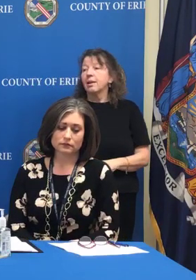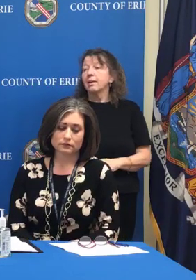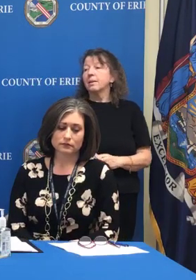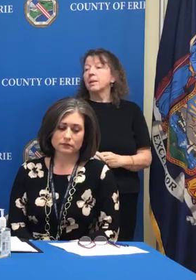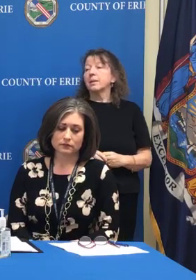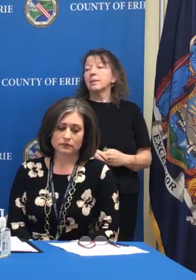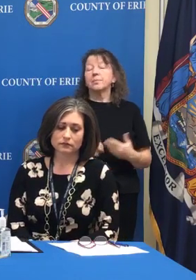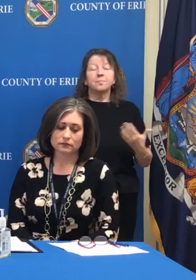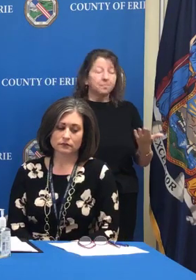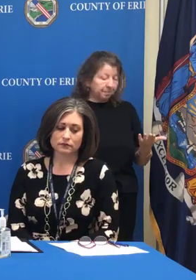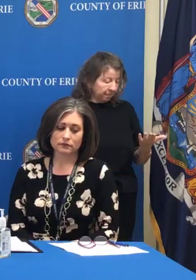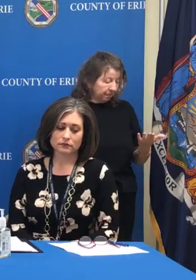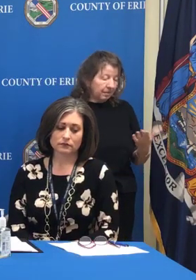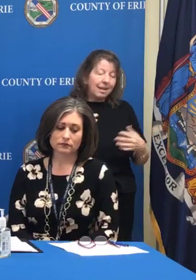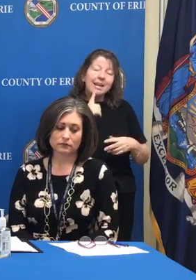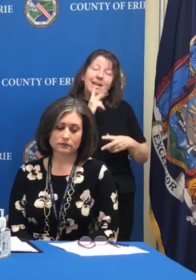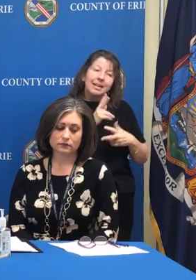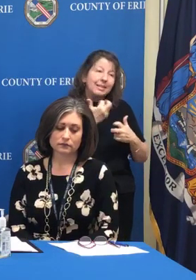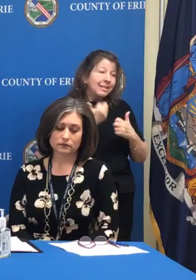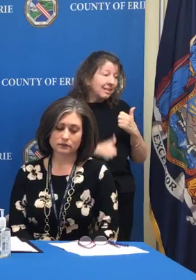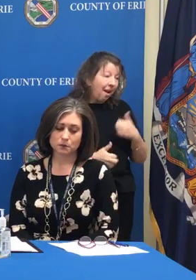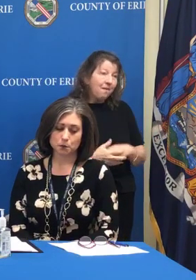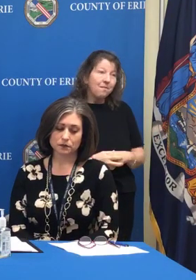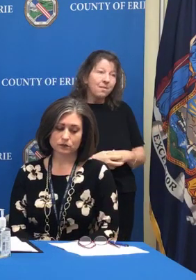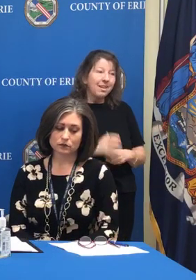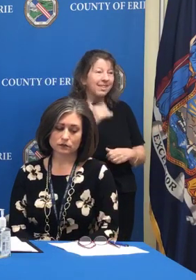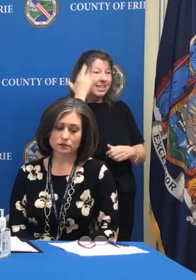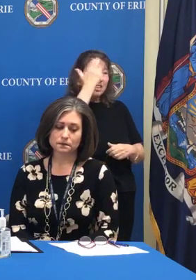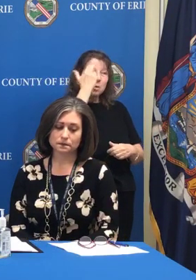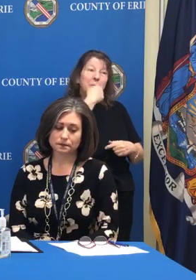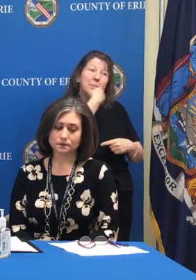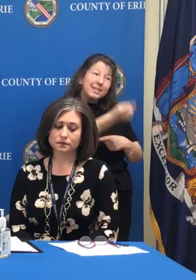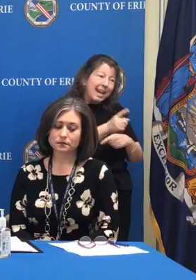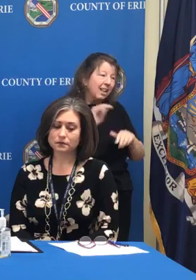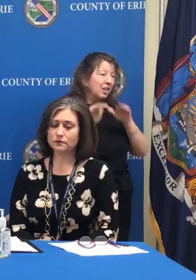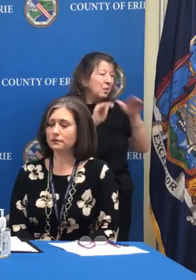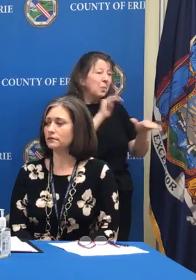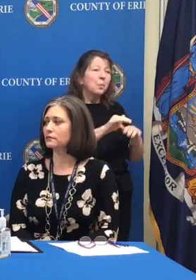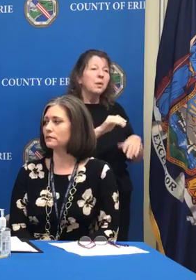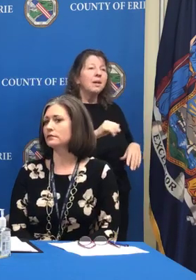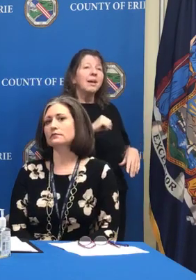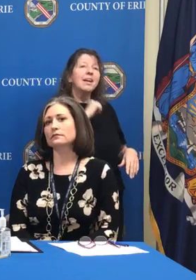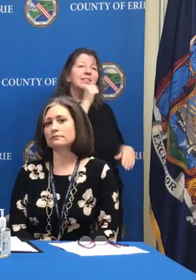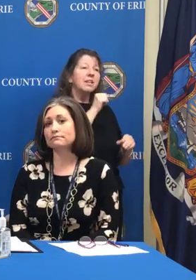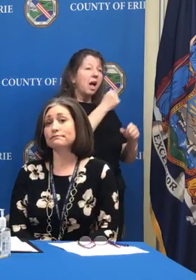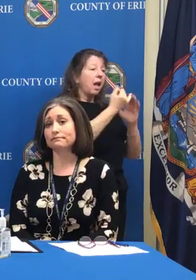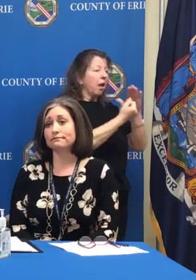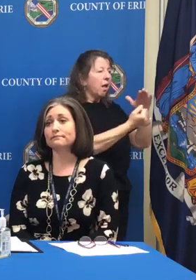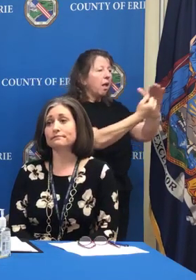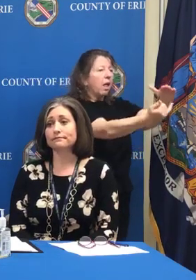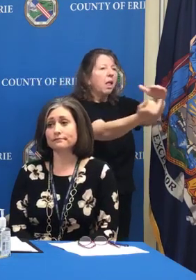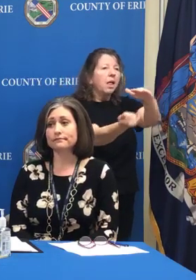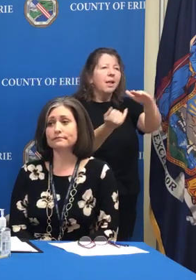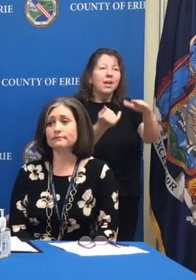It will make it very difficult. That's why we're saying to everyone, it's everywhere.